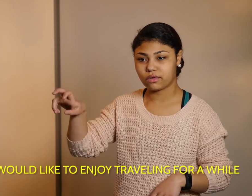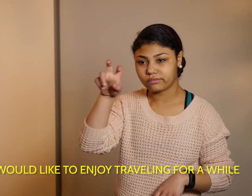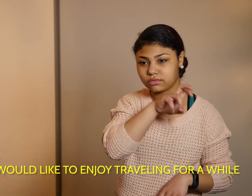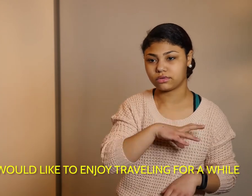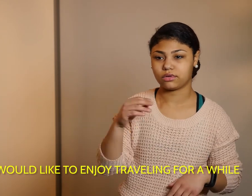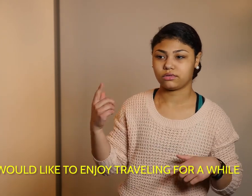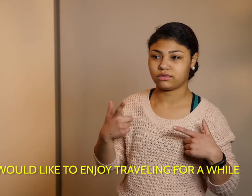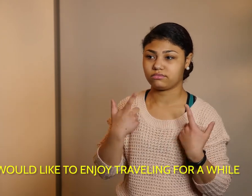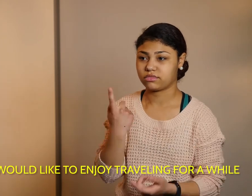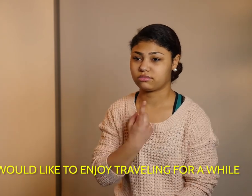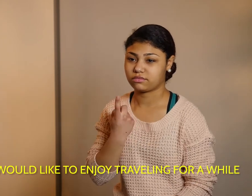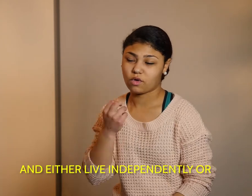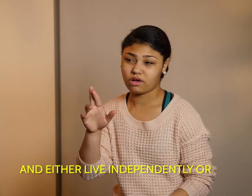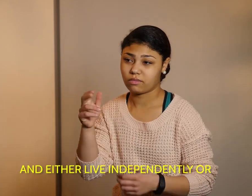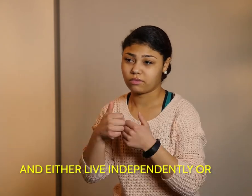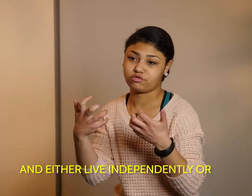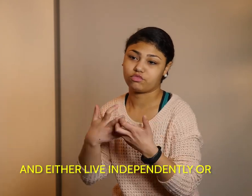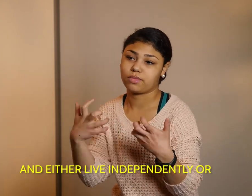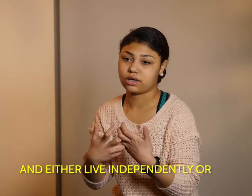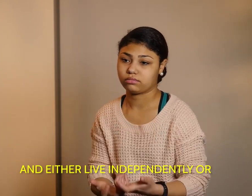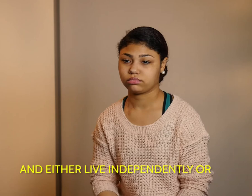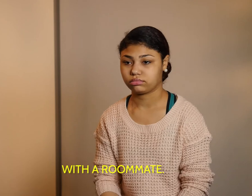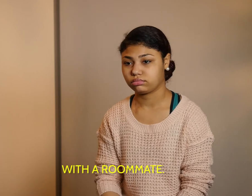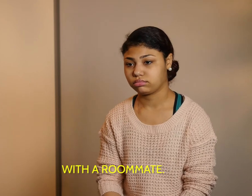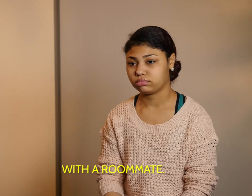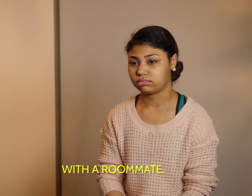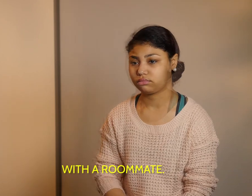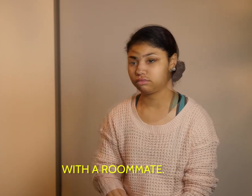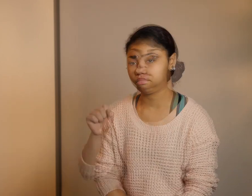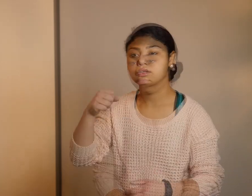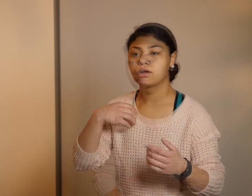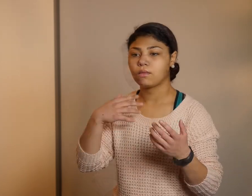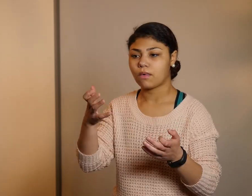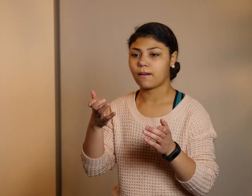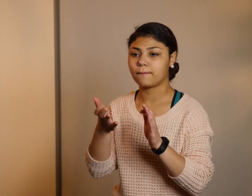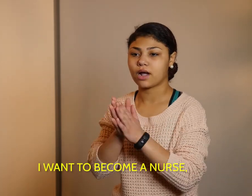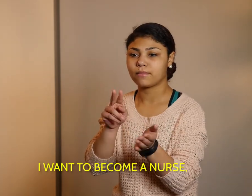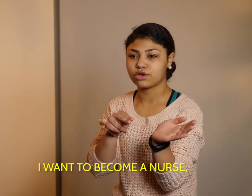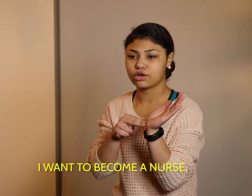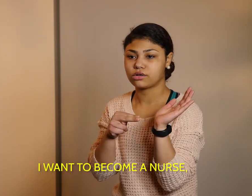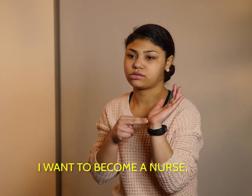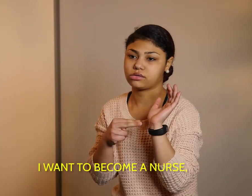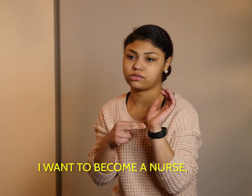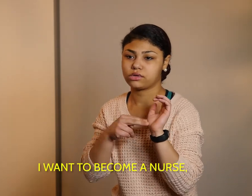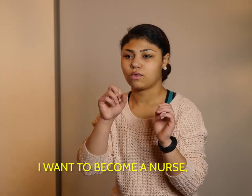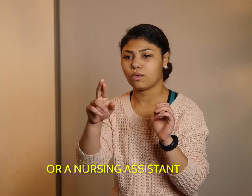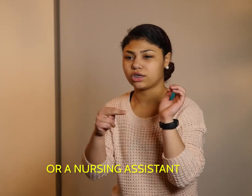enjoy traveling for a while and either live independently or with a roommate. I want to become a nurse or